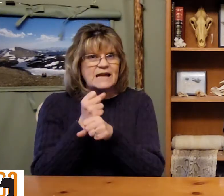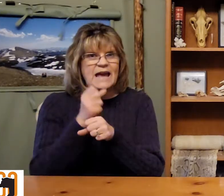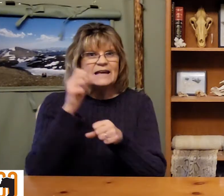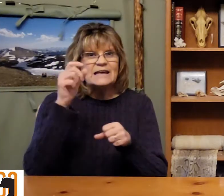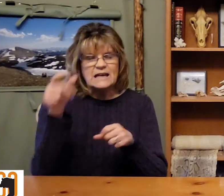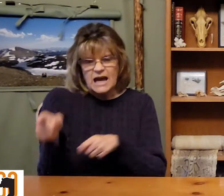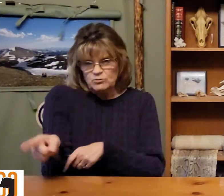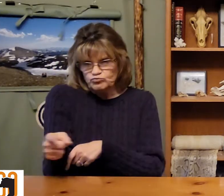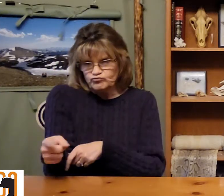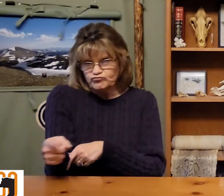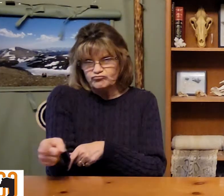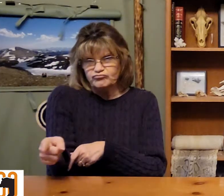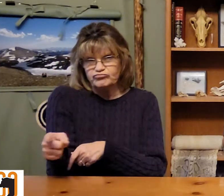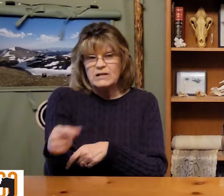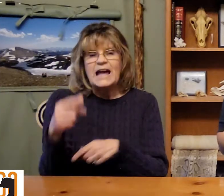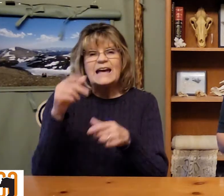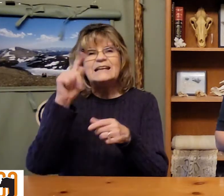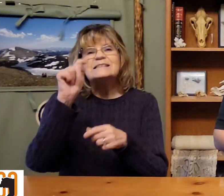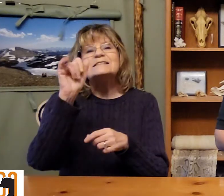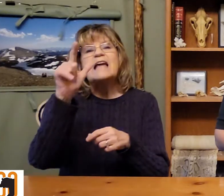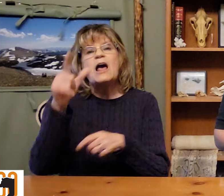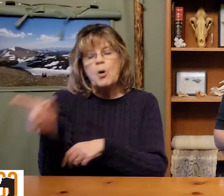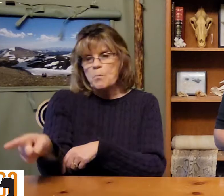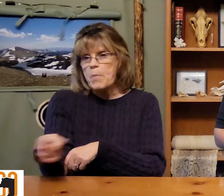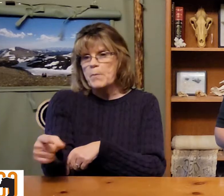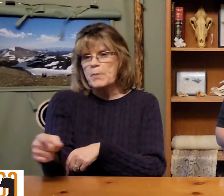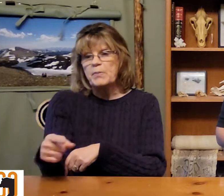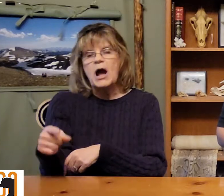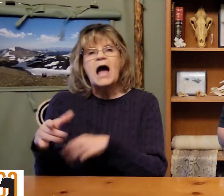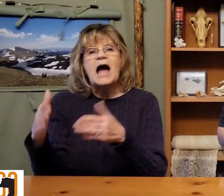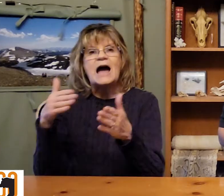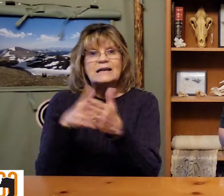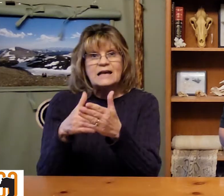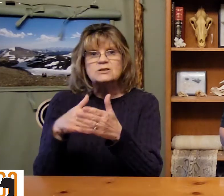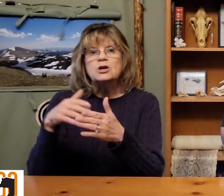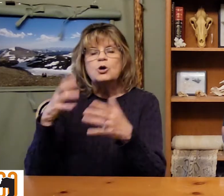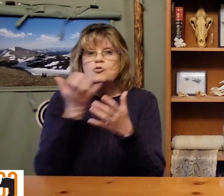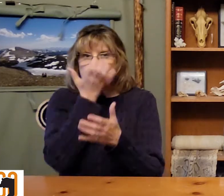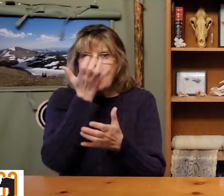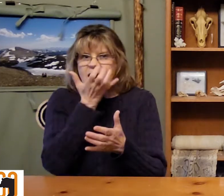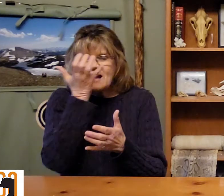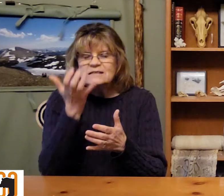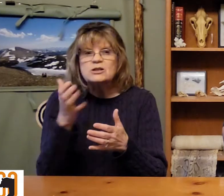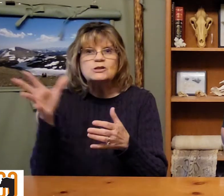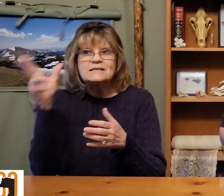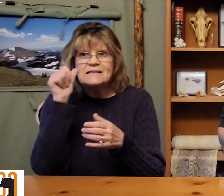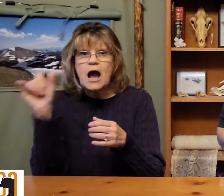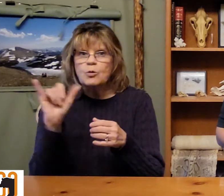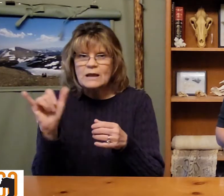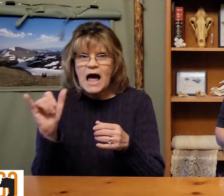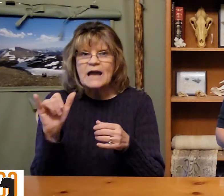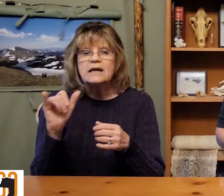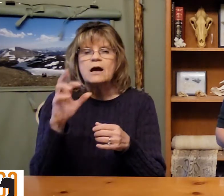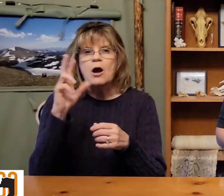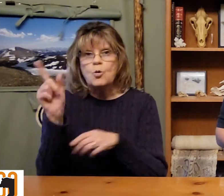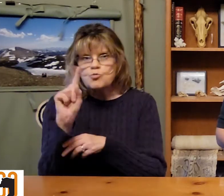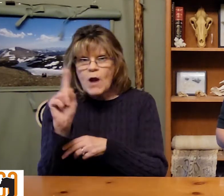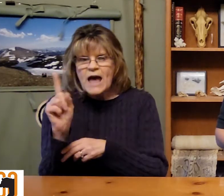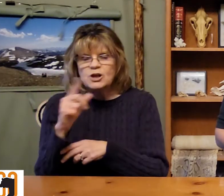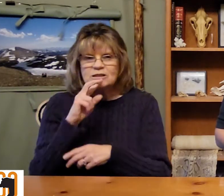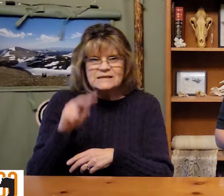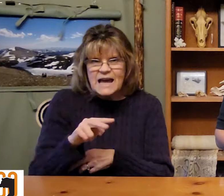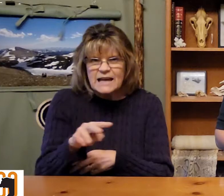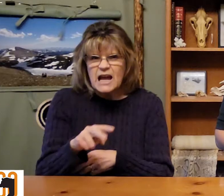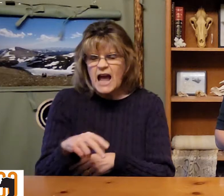and rattle it against grass or rocks to try to sound like a rattlesnake. They will also